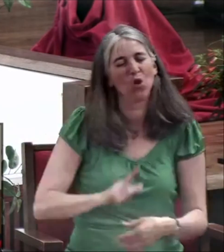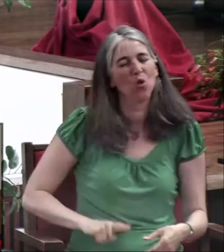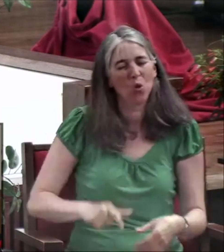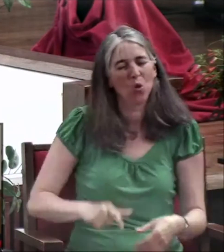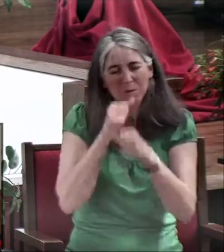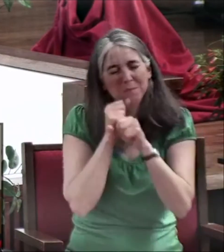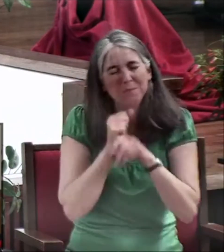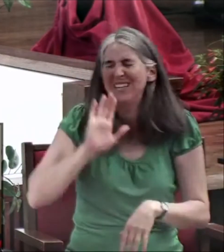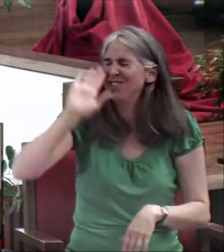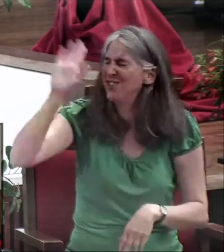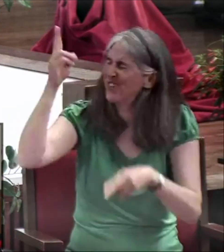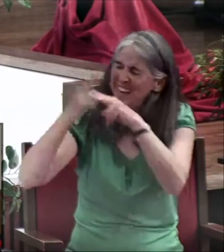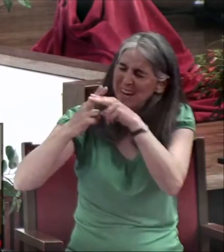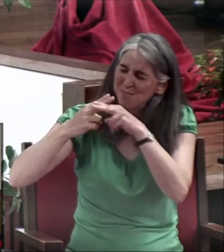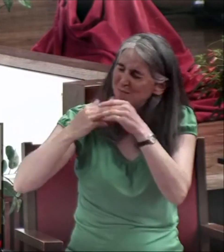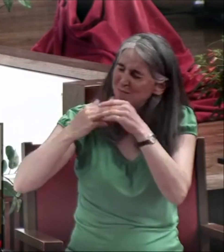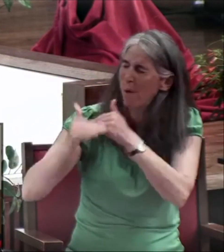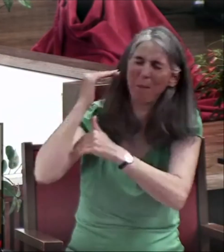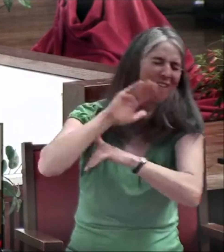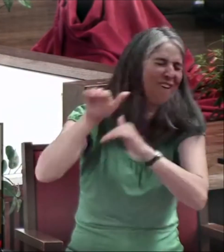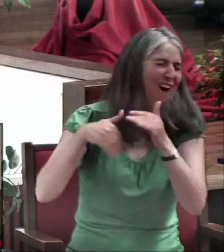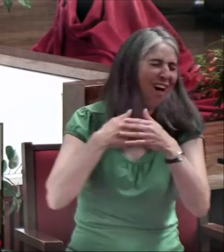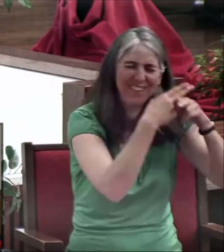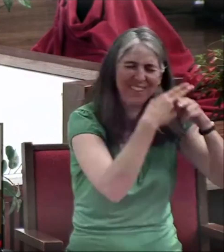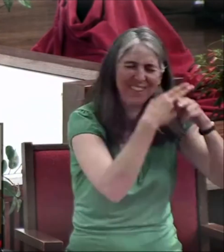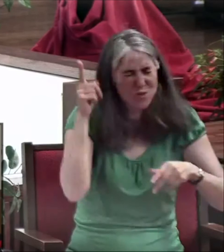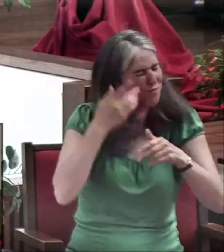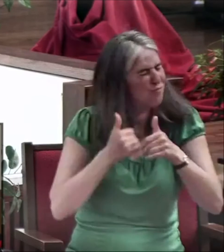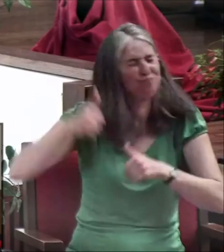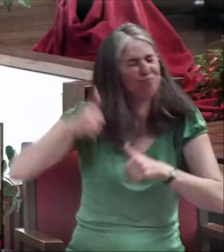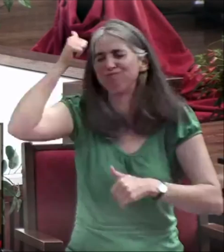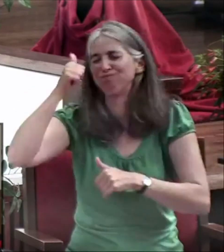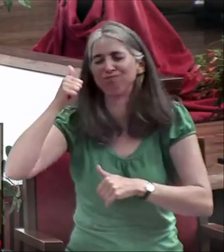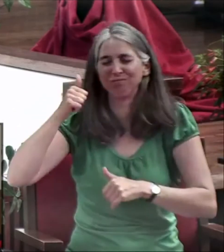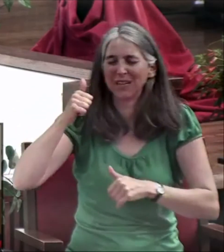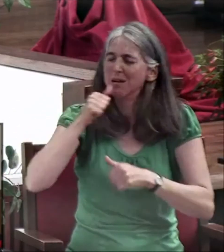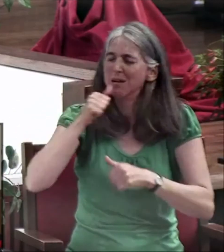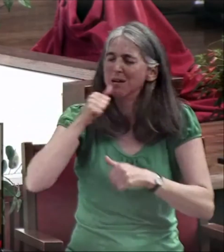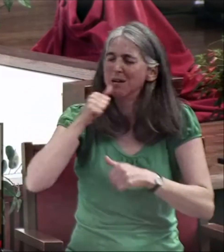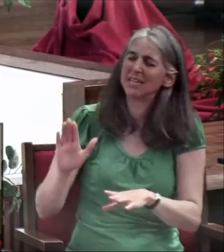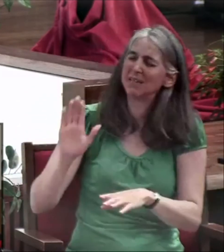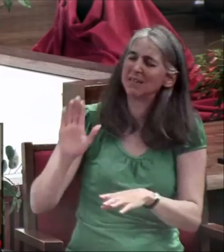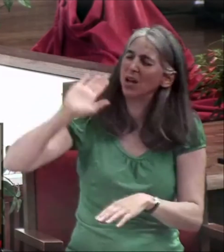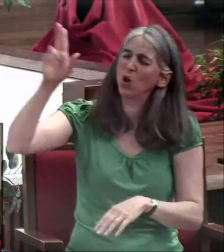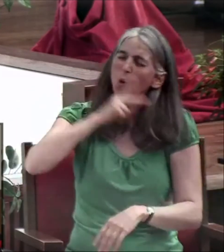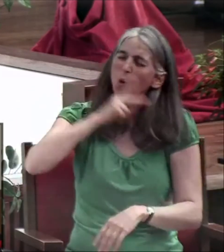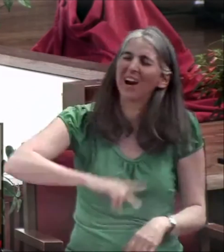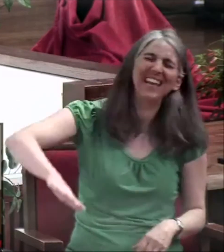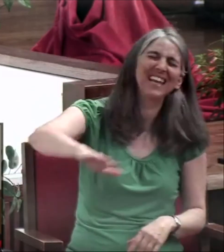your name above all names. Blessed be your